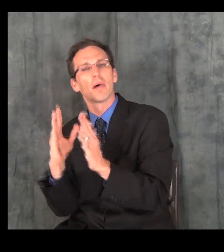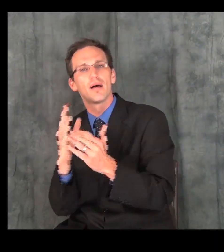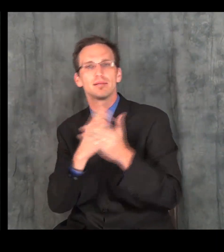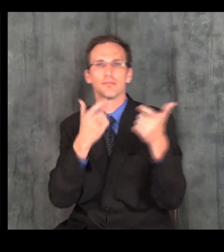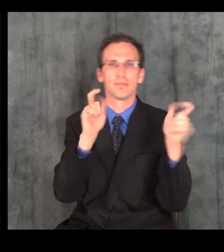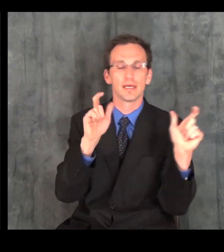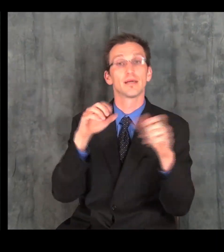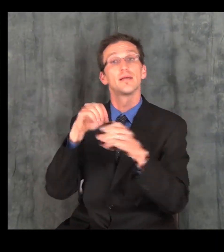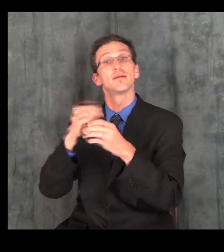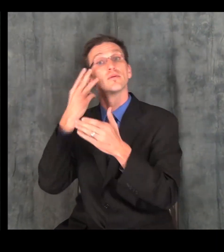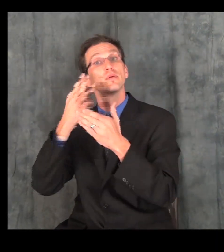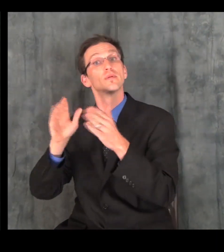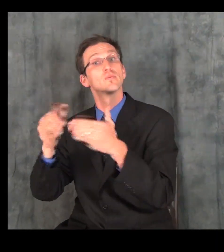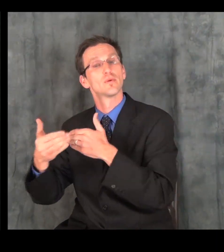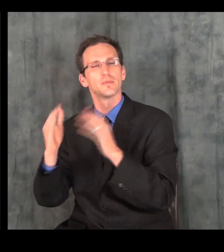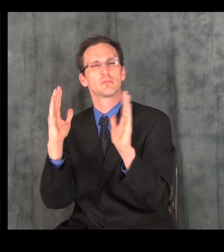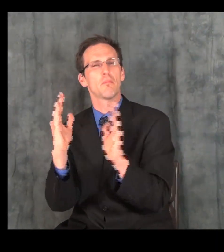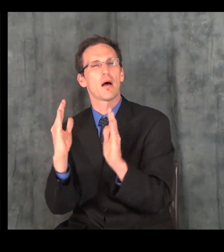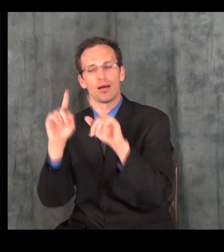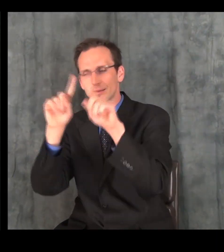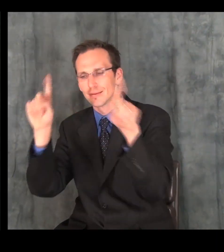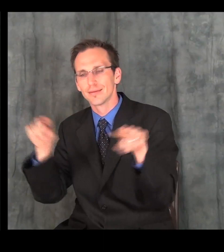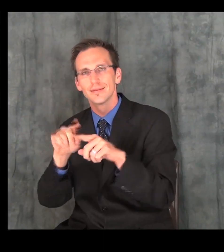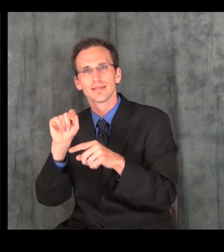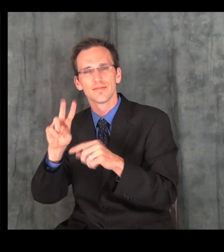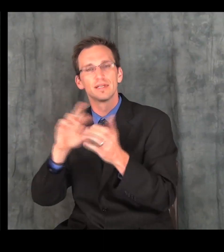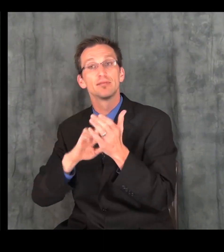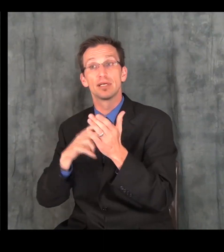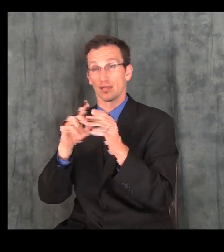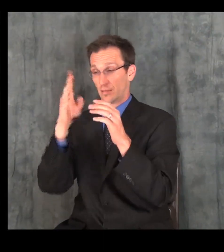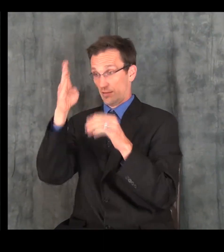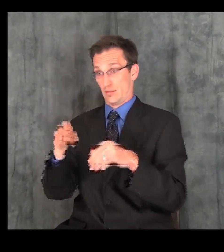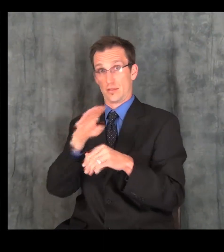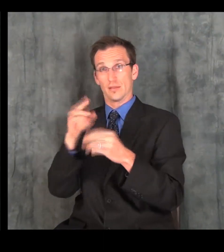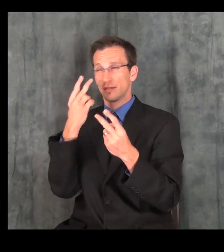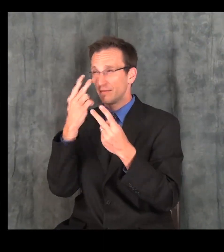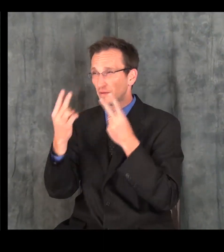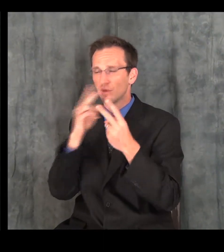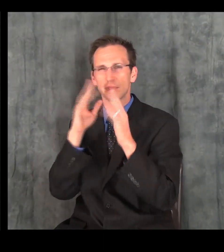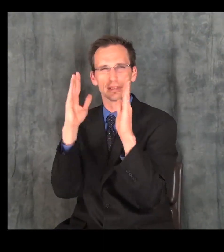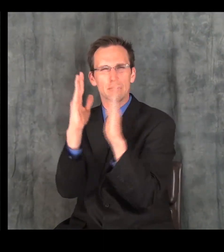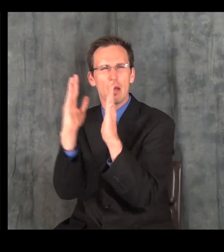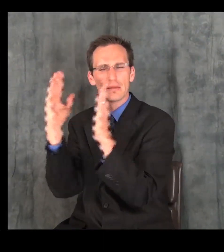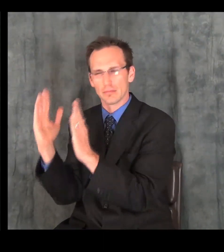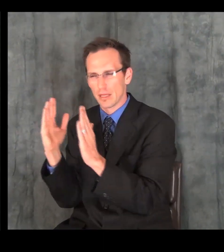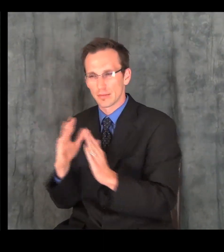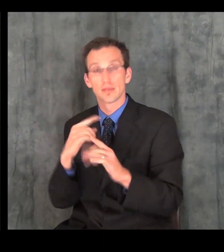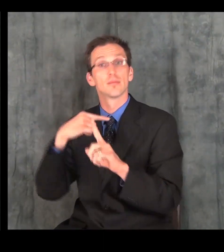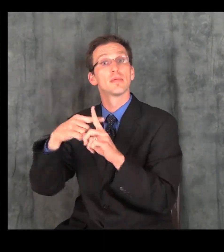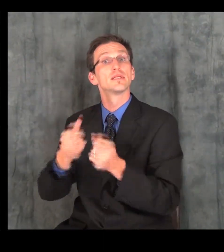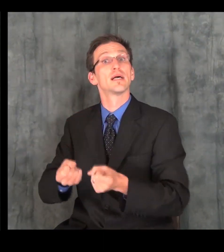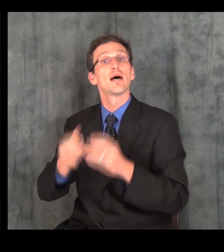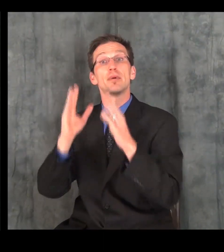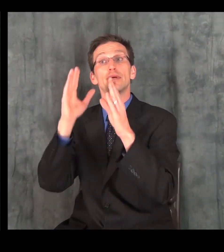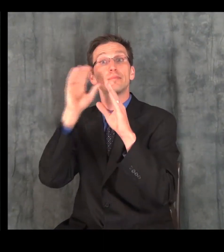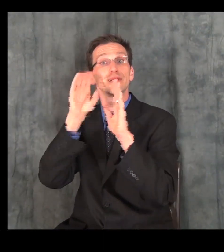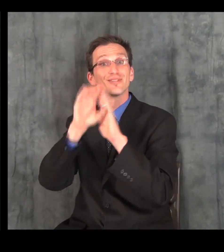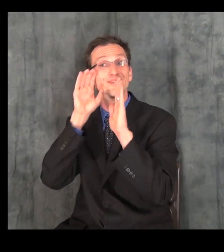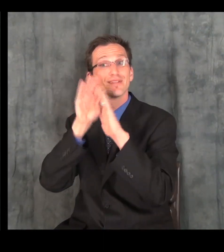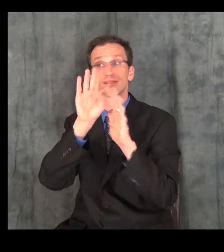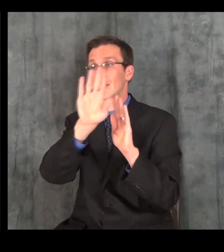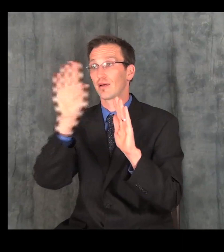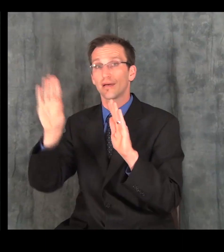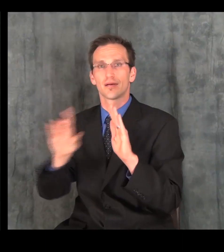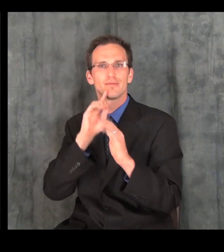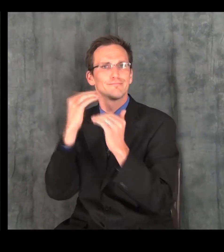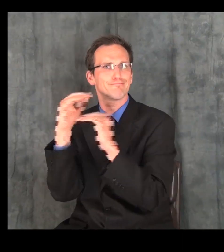computer screen, which meant that the views were very, very small, and the number of images on screen as well. I've mentioned the position of the